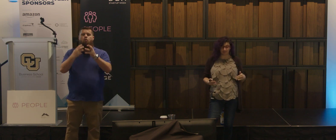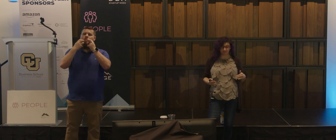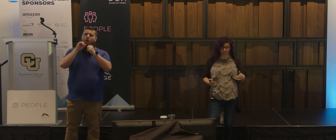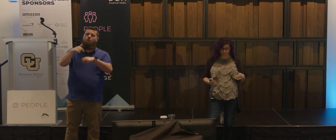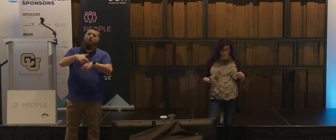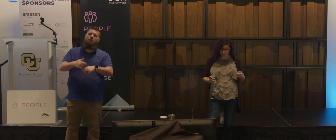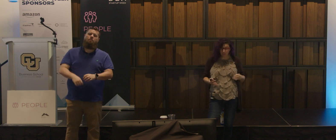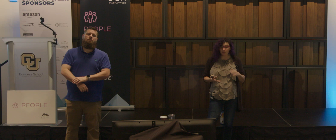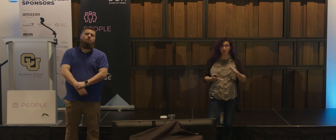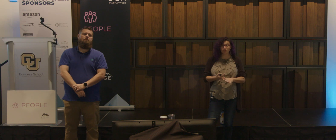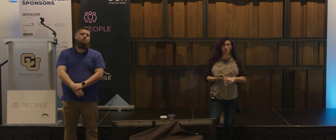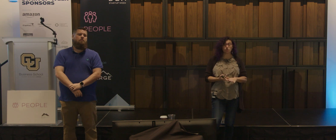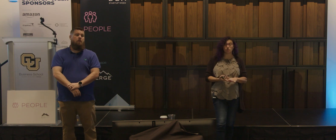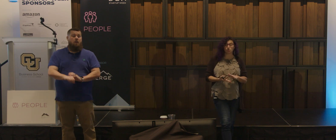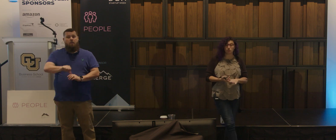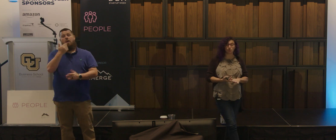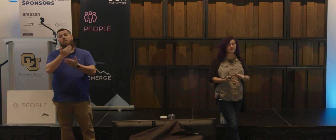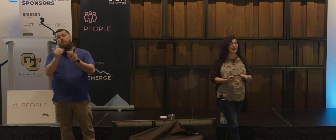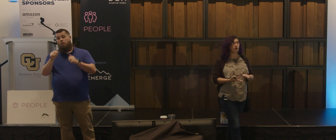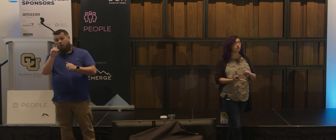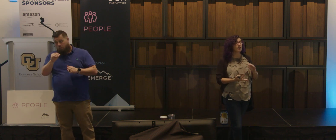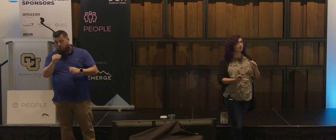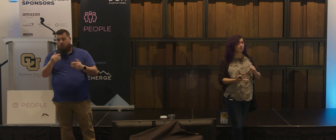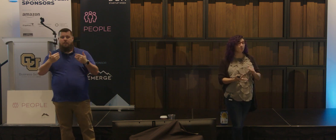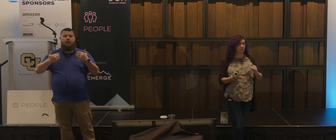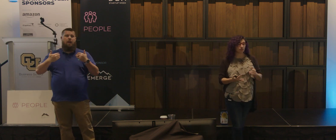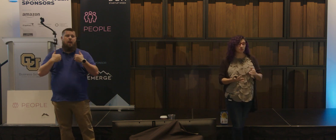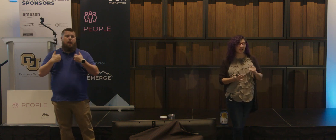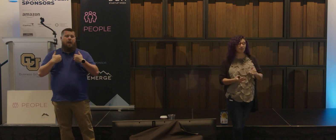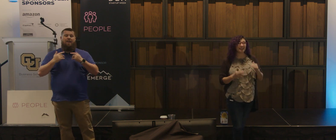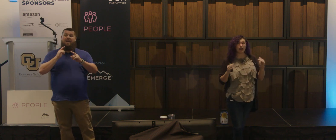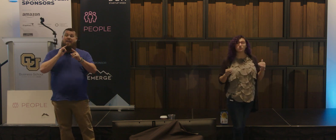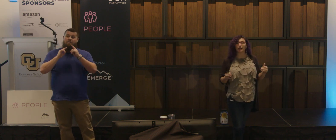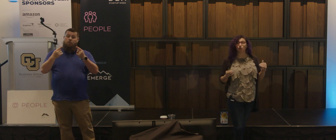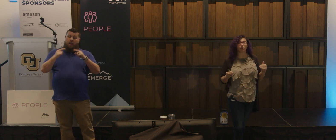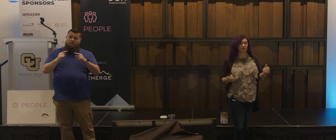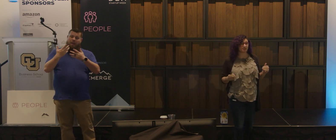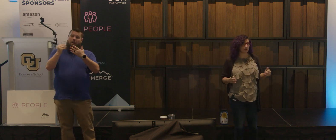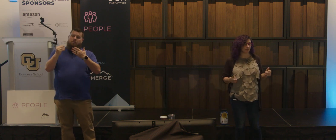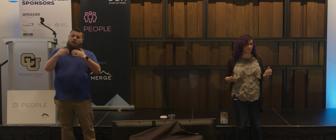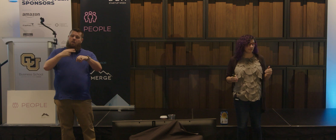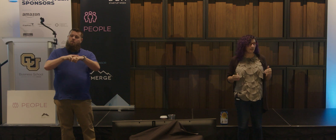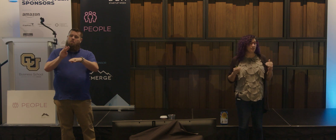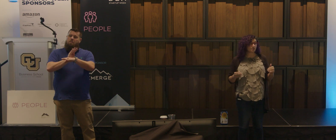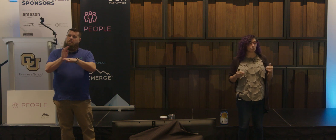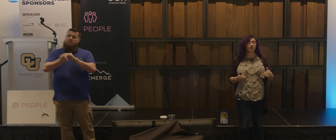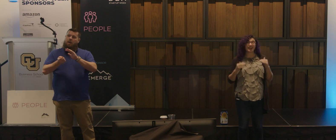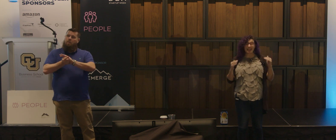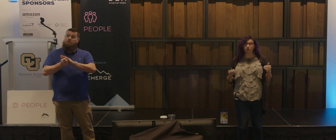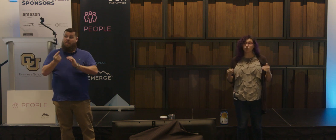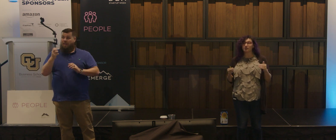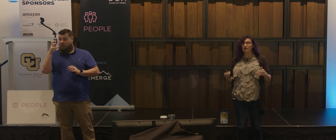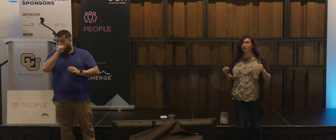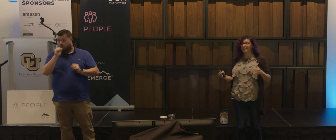that. The other thing you can do is have interviews happening outside normal business hours. The assumption